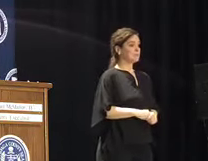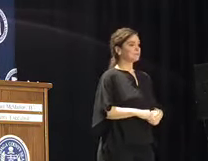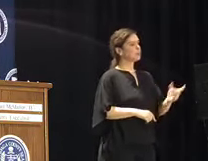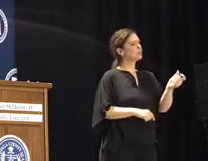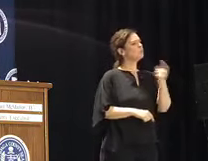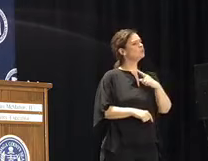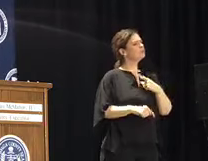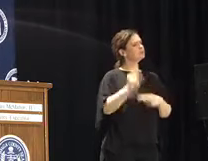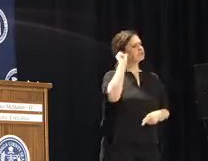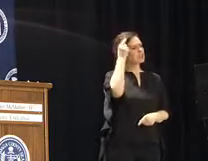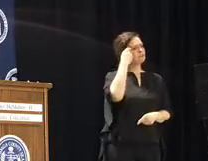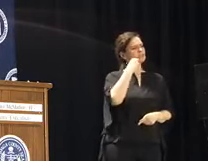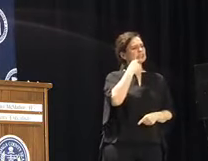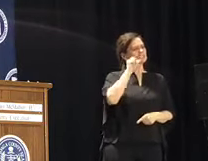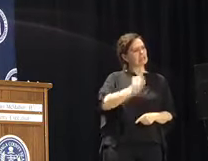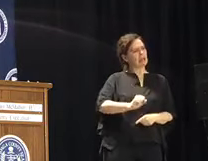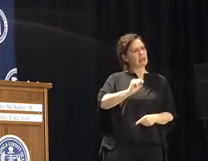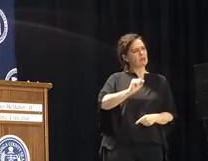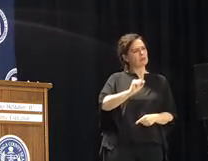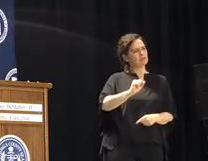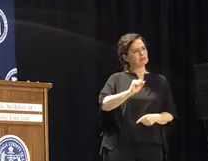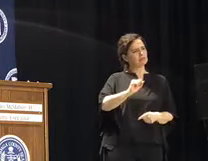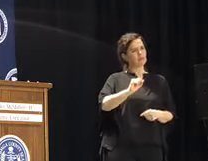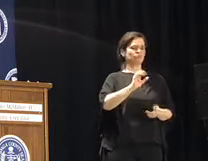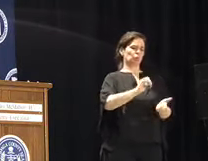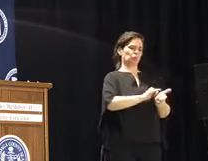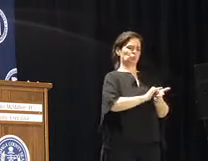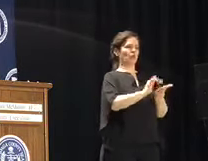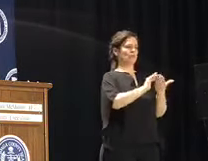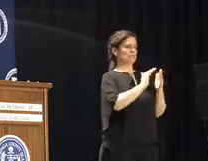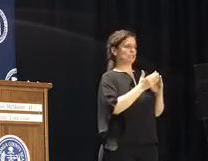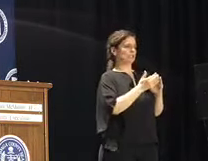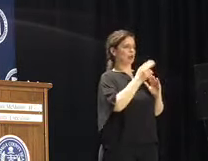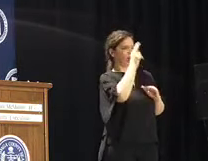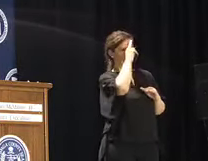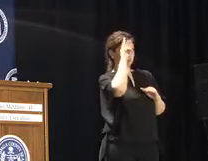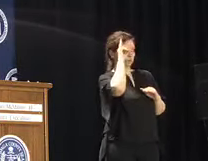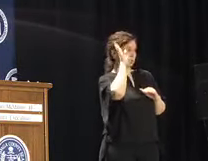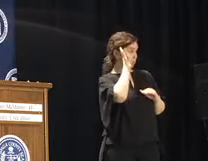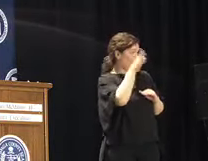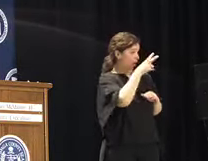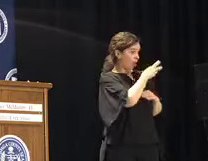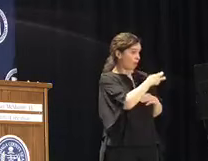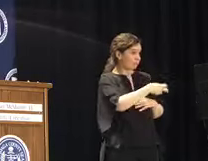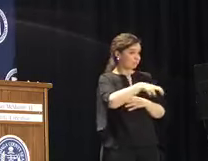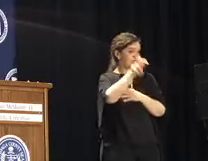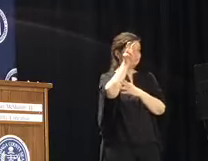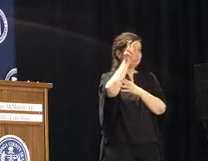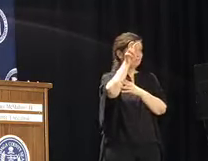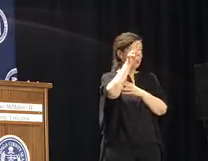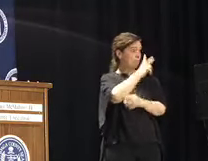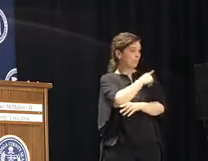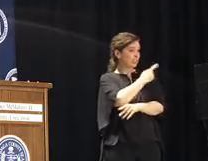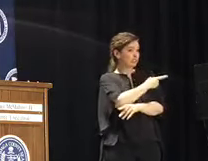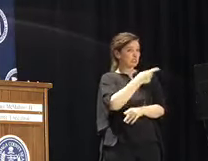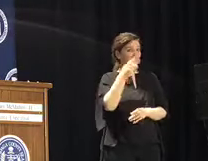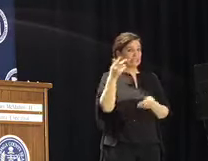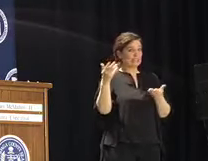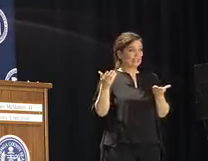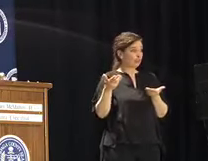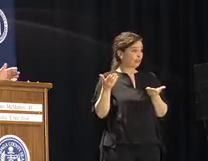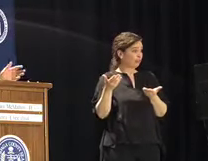downstate hospitals to the upstate hospitals. Is the county prepared if it comes to that? Yeah, so look,